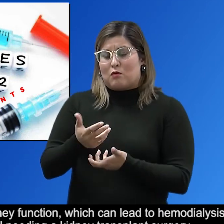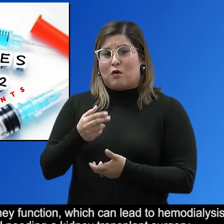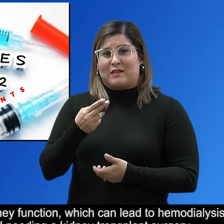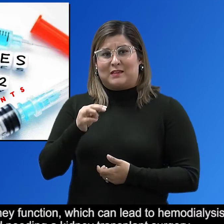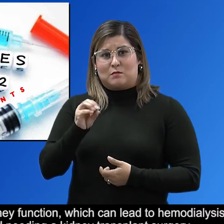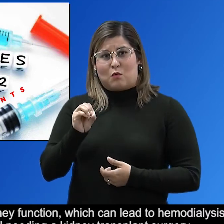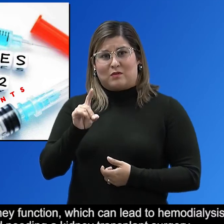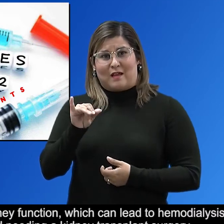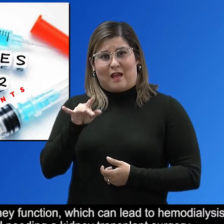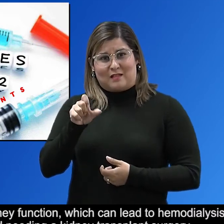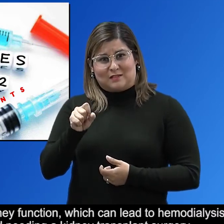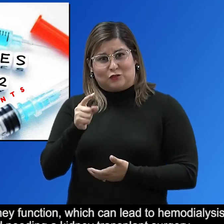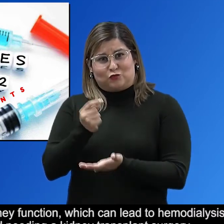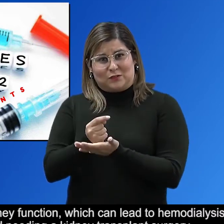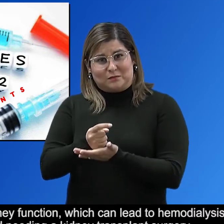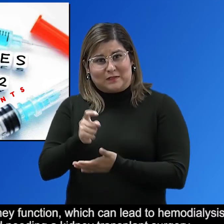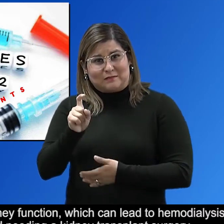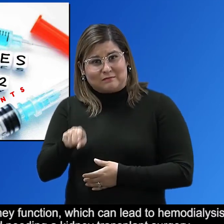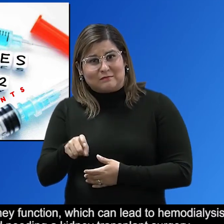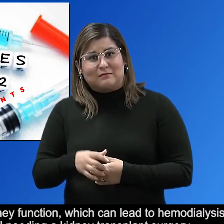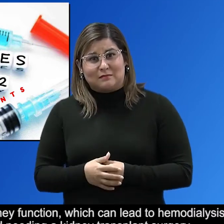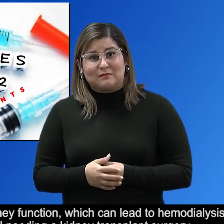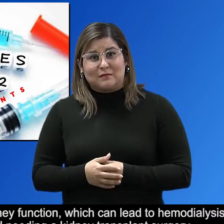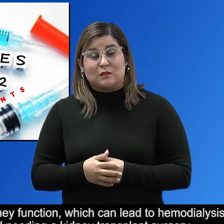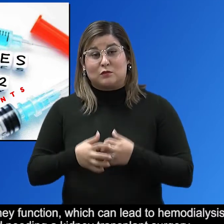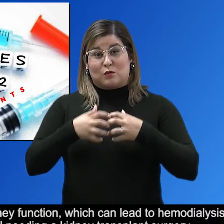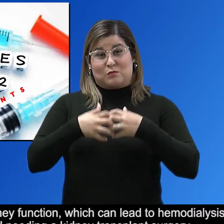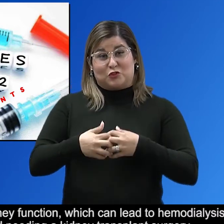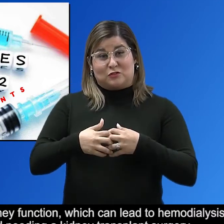and needing a kidney transplant surgery.